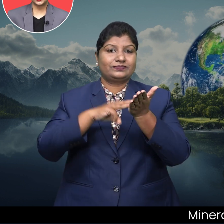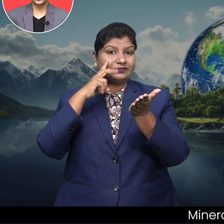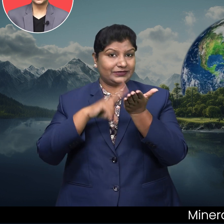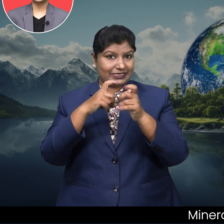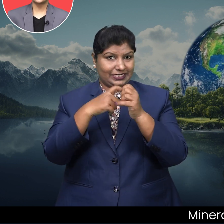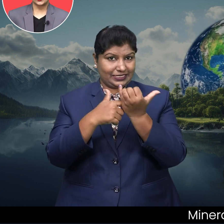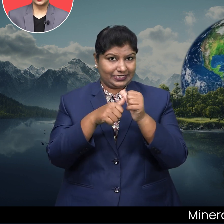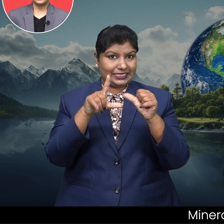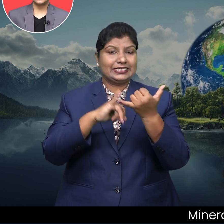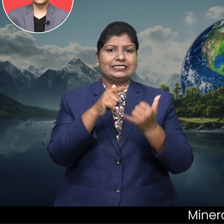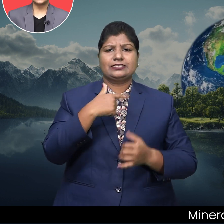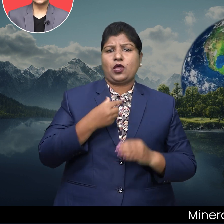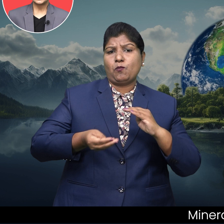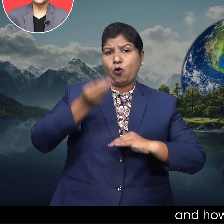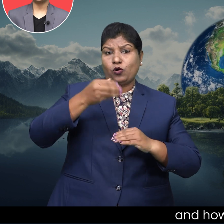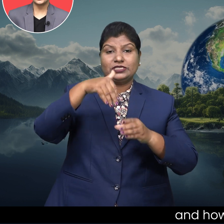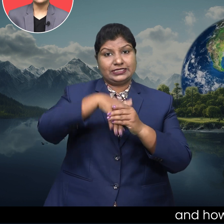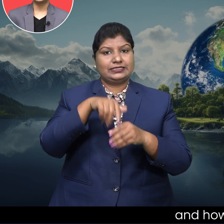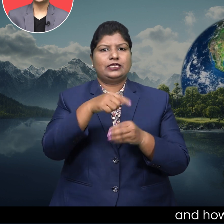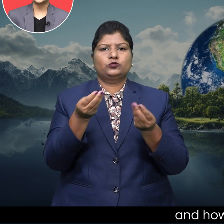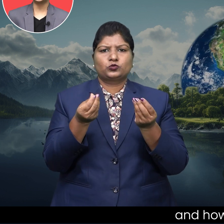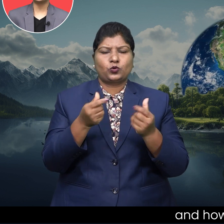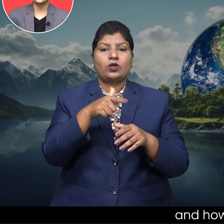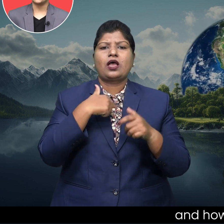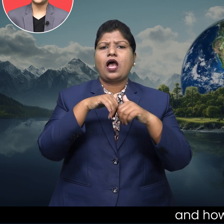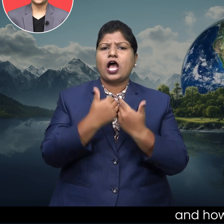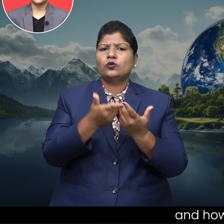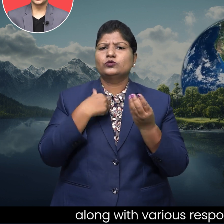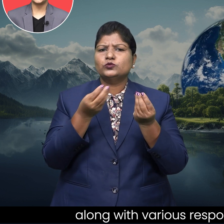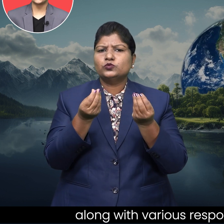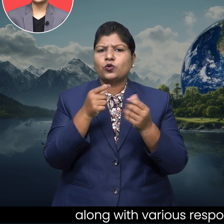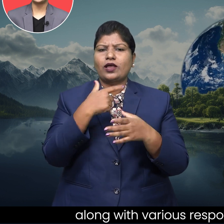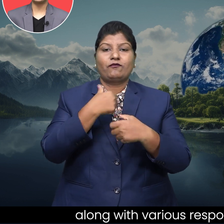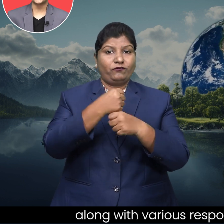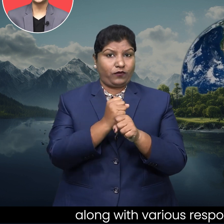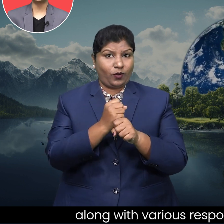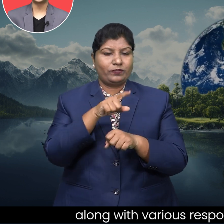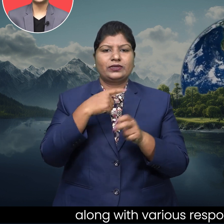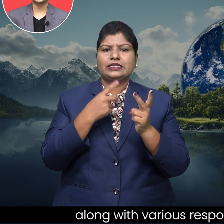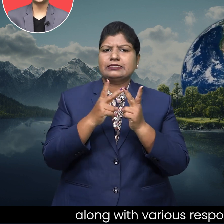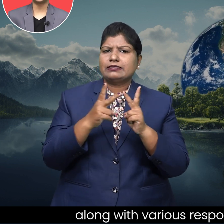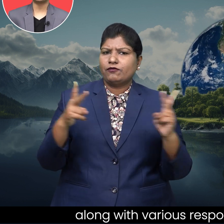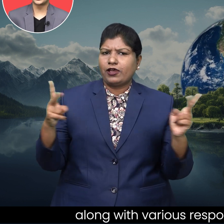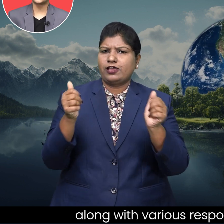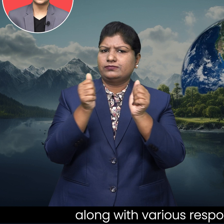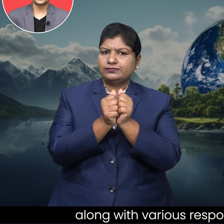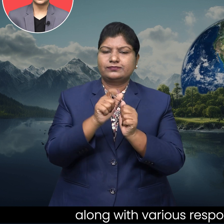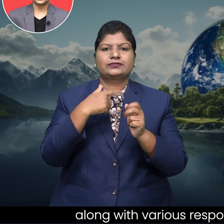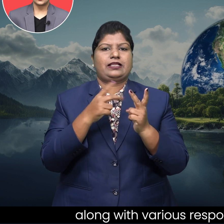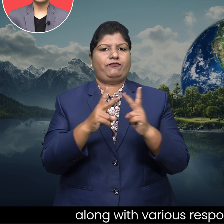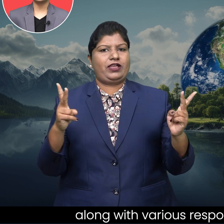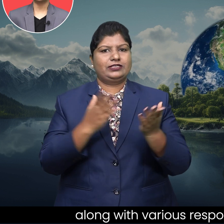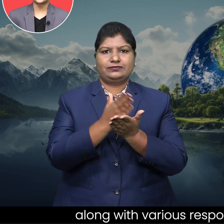Minerals rich in soil and how soil is formed, along with various responsible